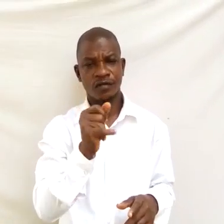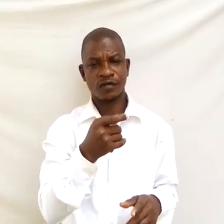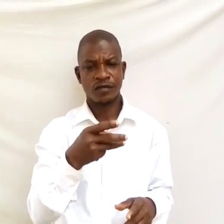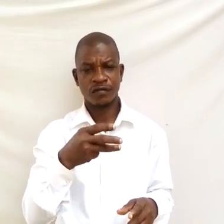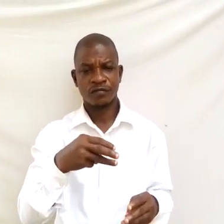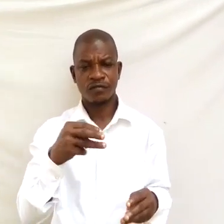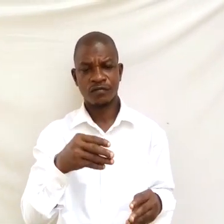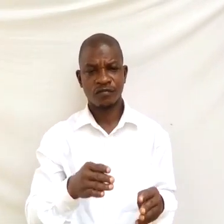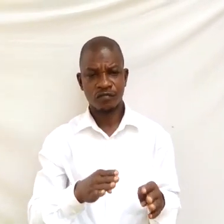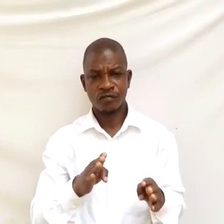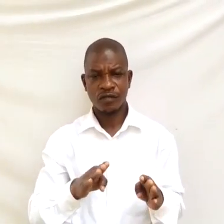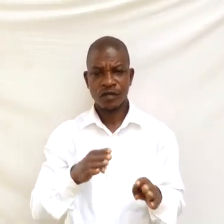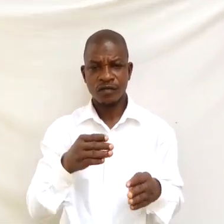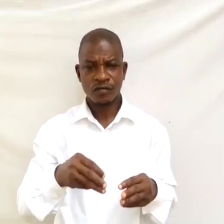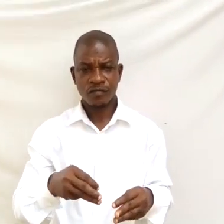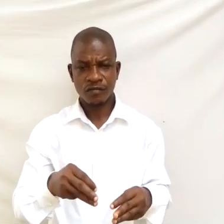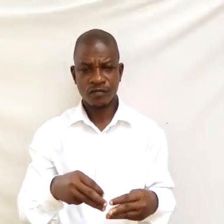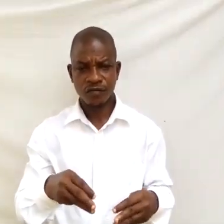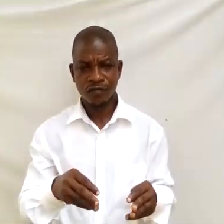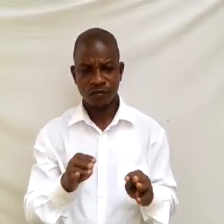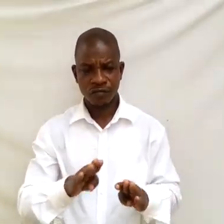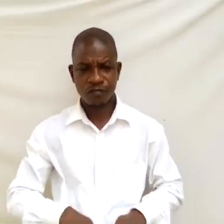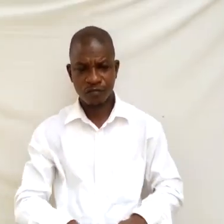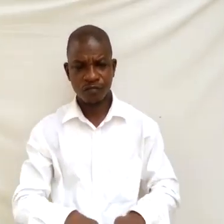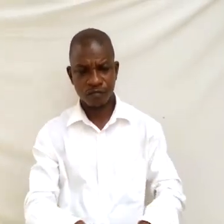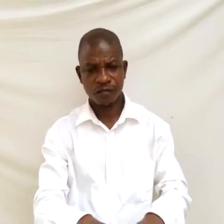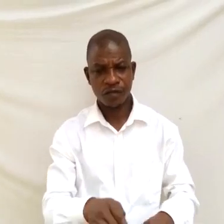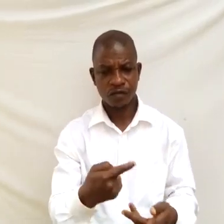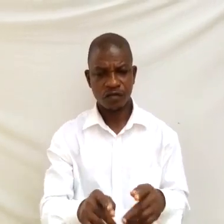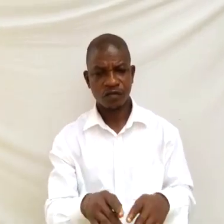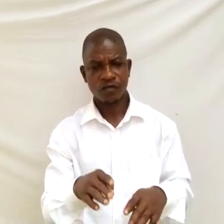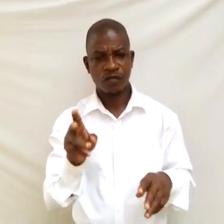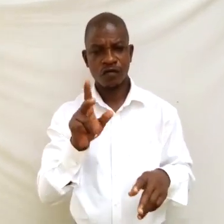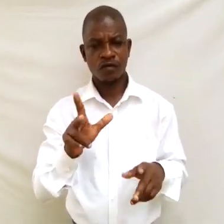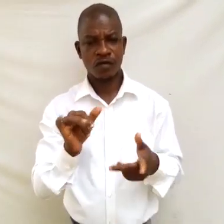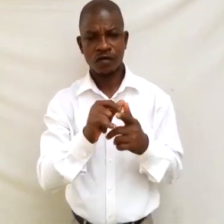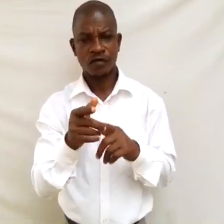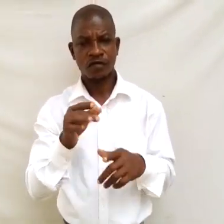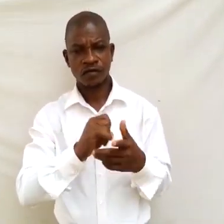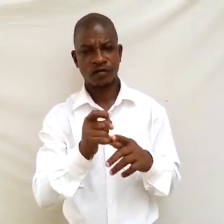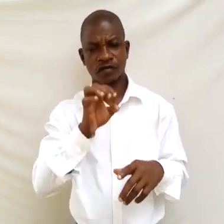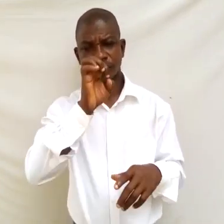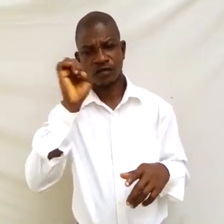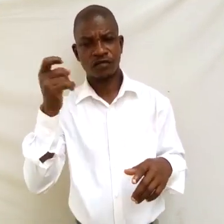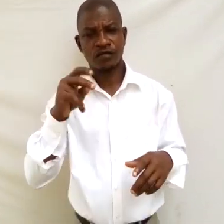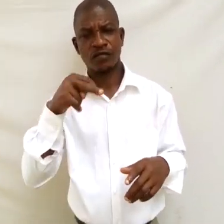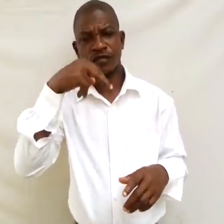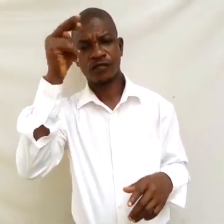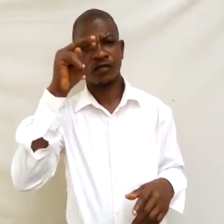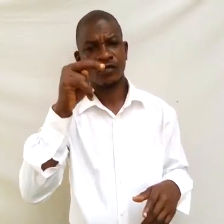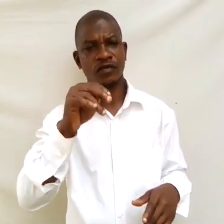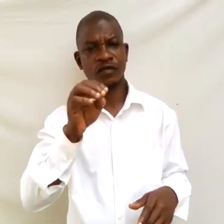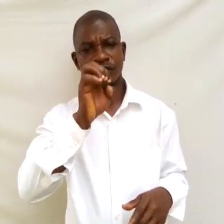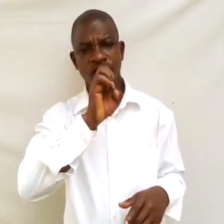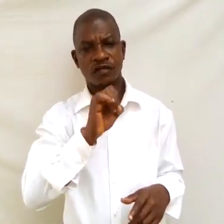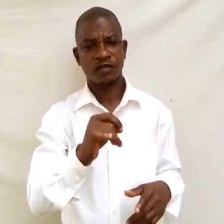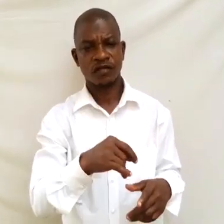from Segun is 30 degrees east of north. Take note here. I've written it